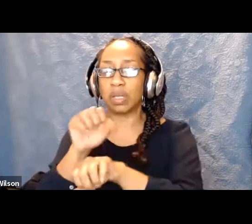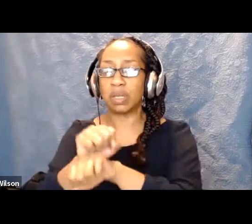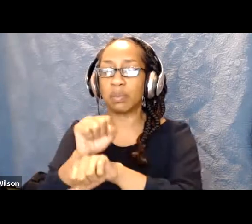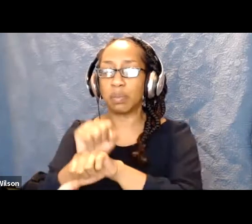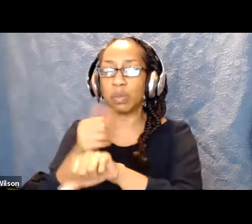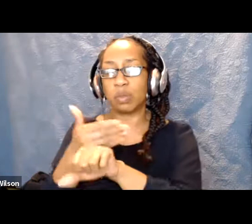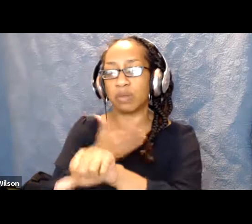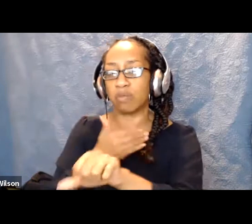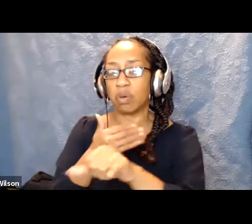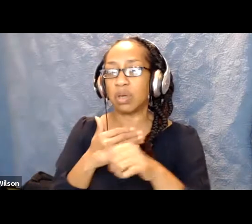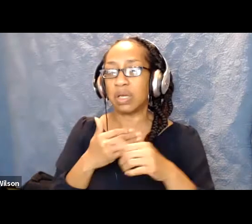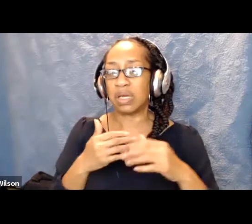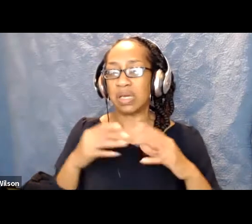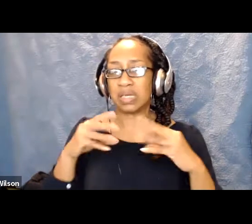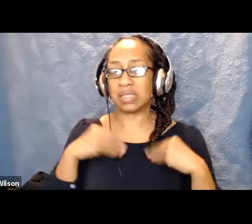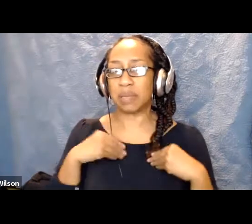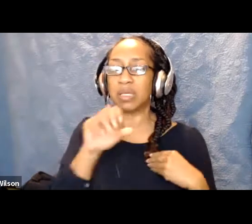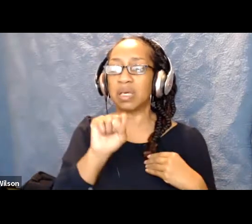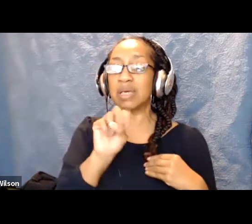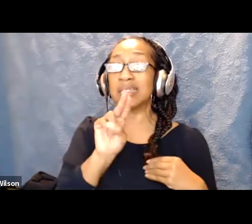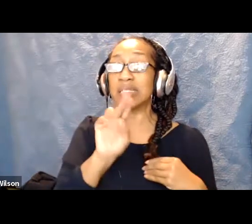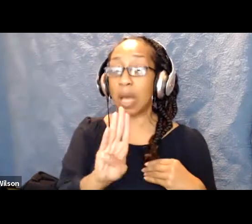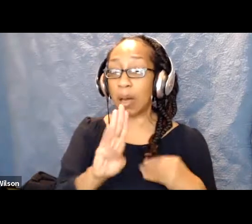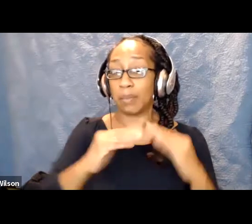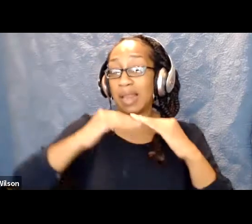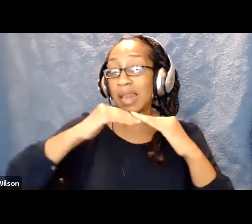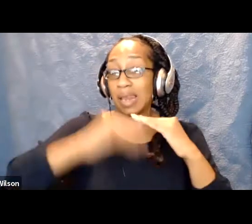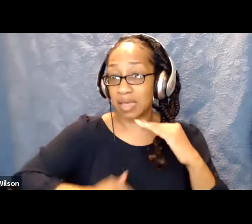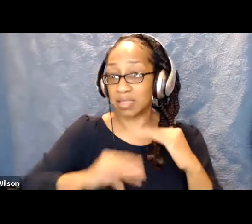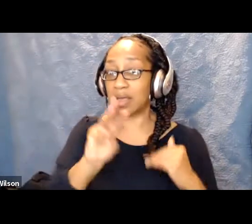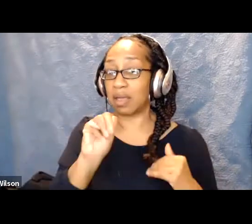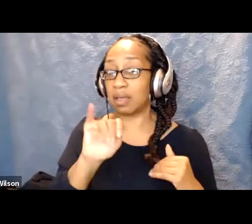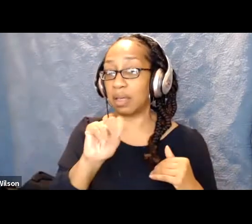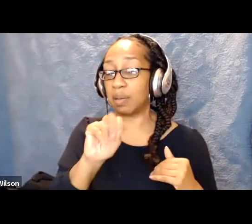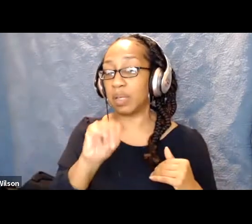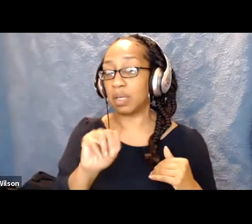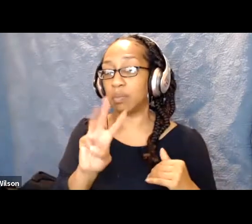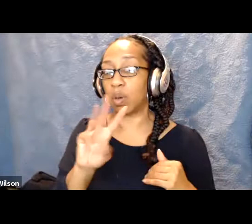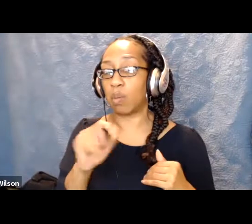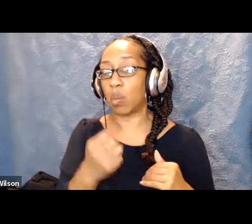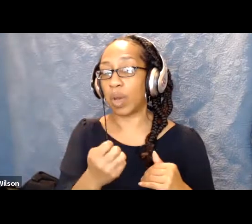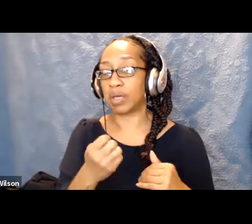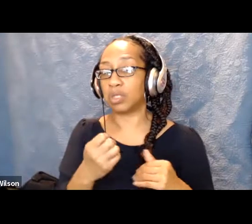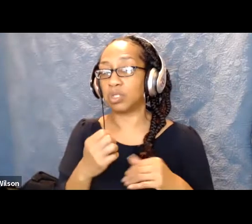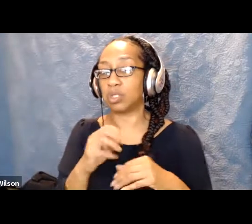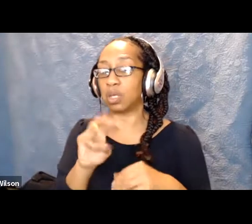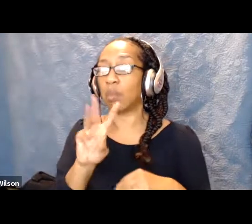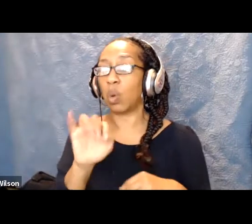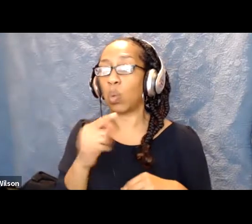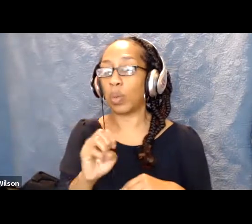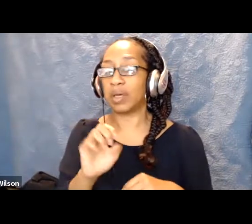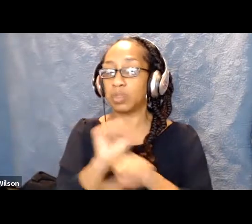into sub-minimum wage employment. And for youth, what that means is that the youth